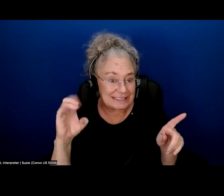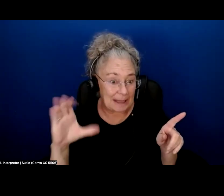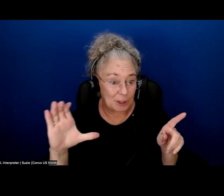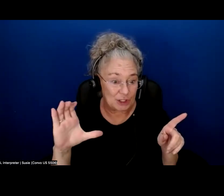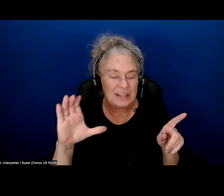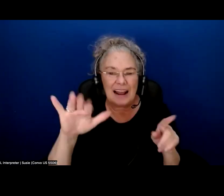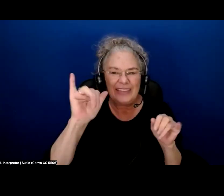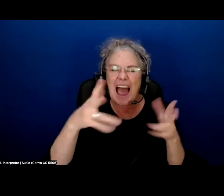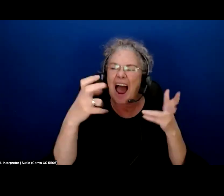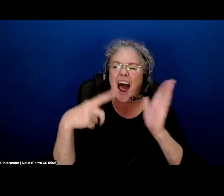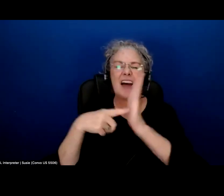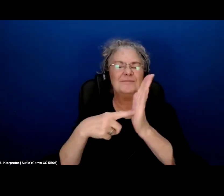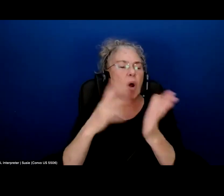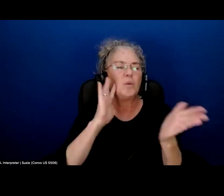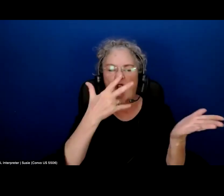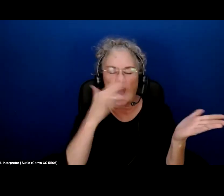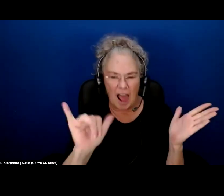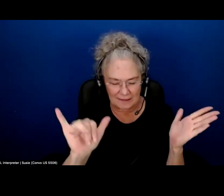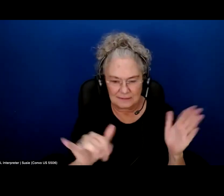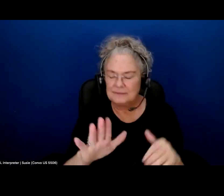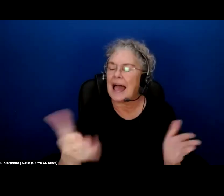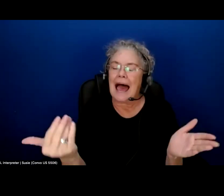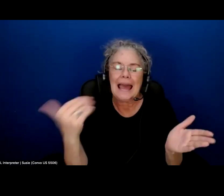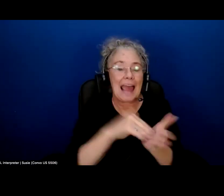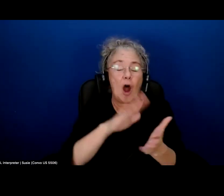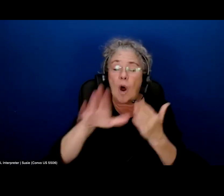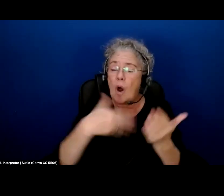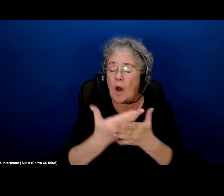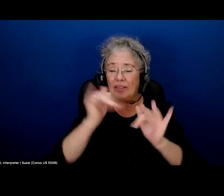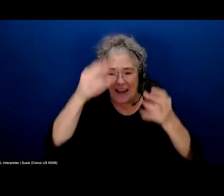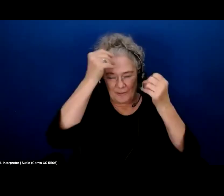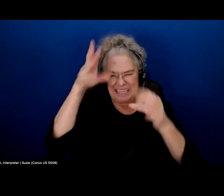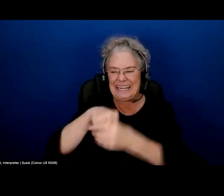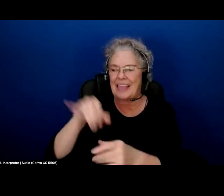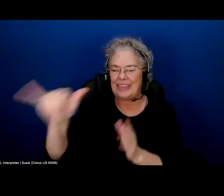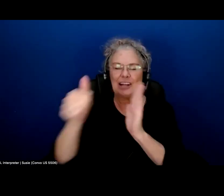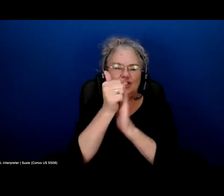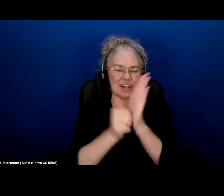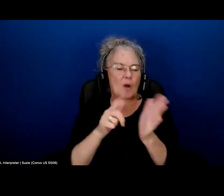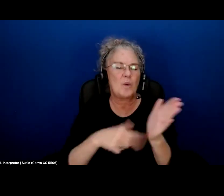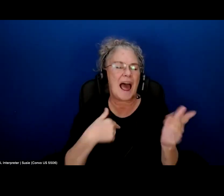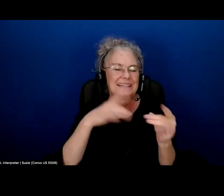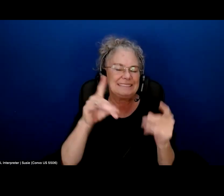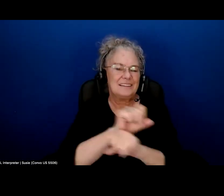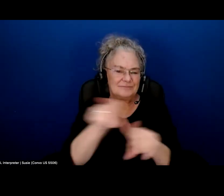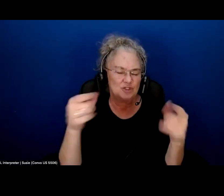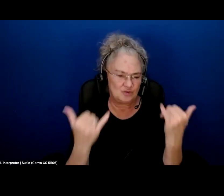sort of a sample of how it would run. But again, all of this information is in that agenda that I sent out earlier